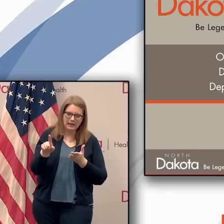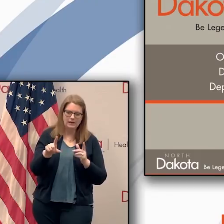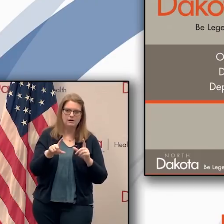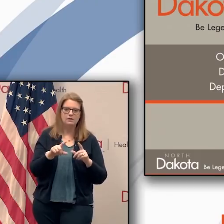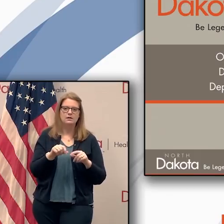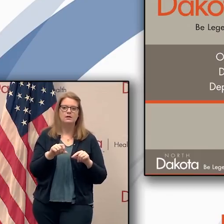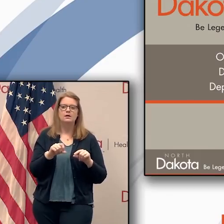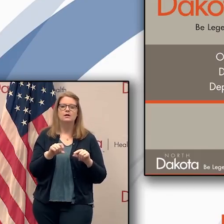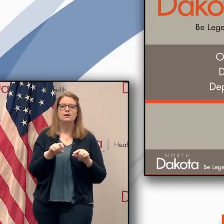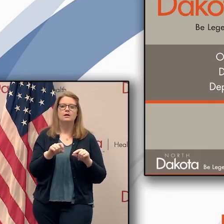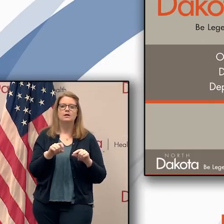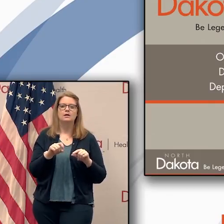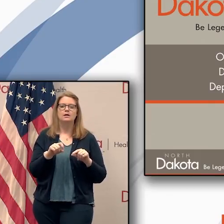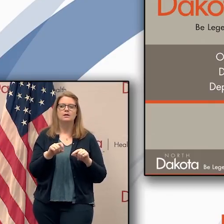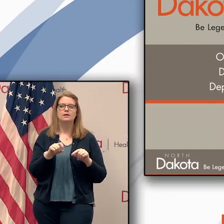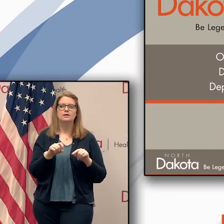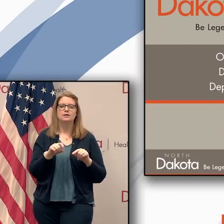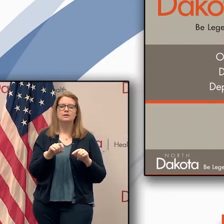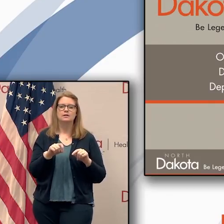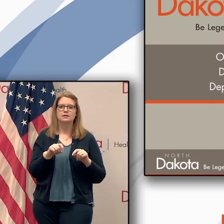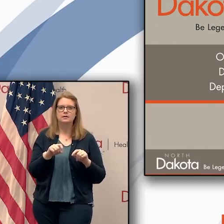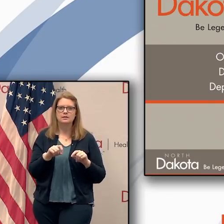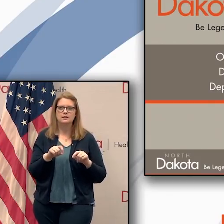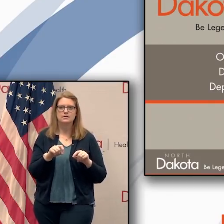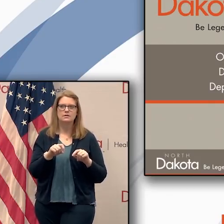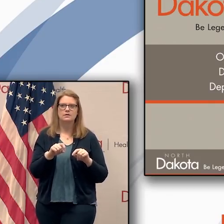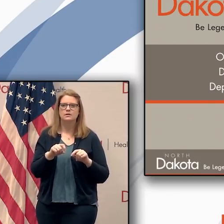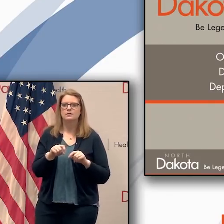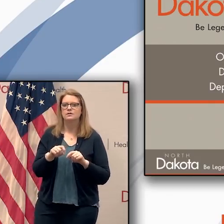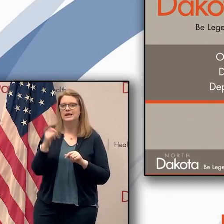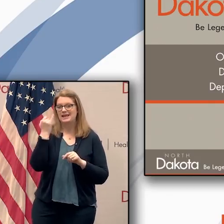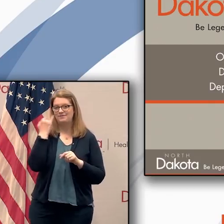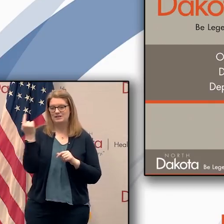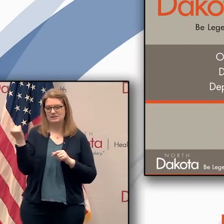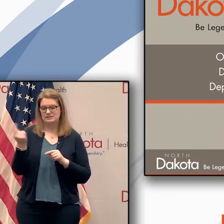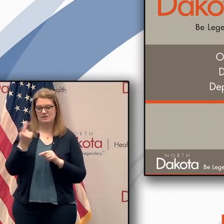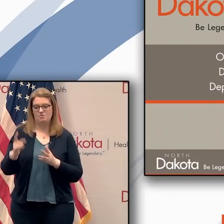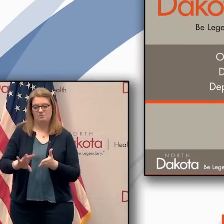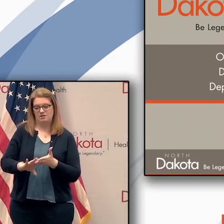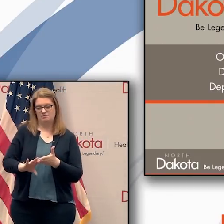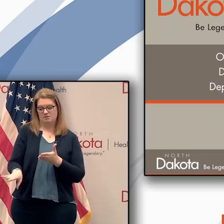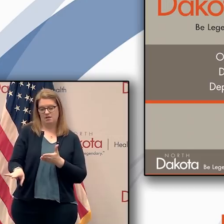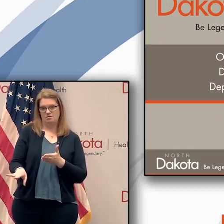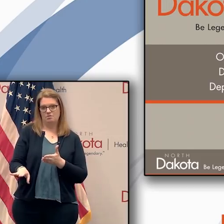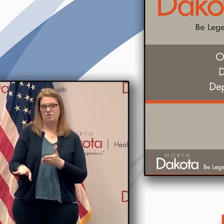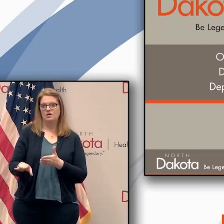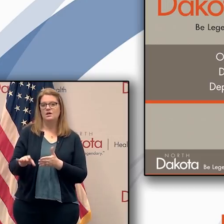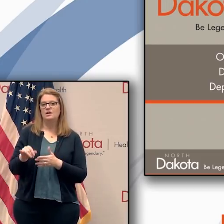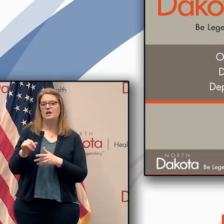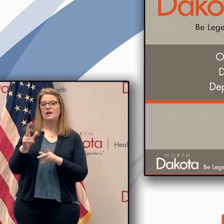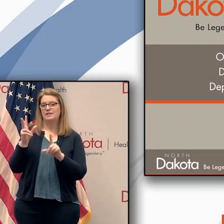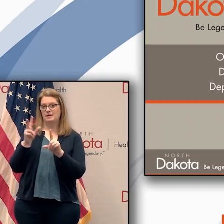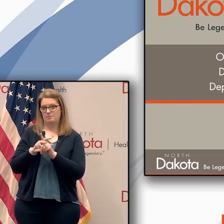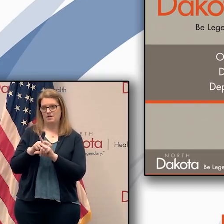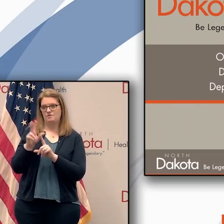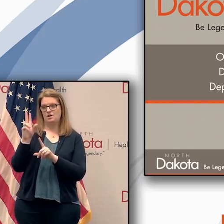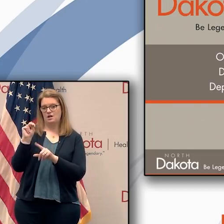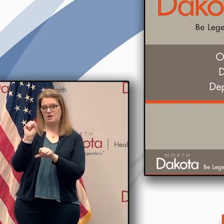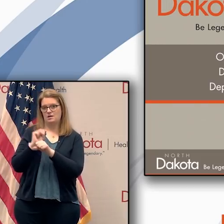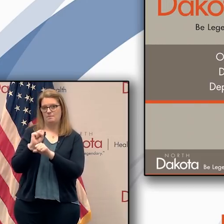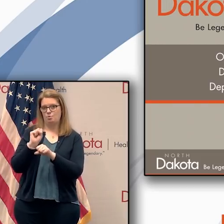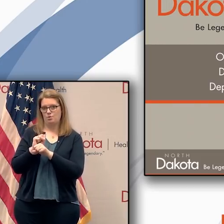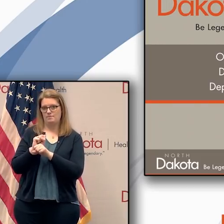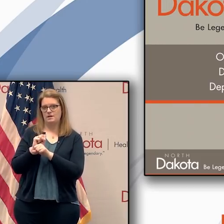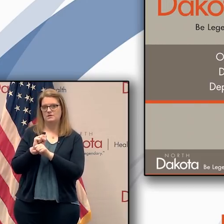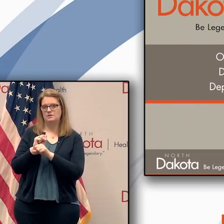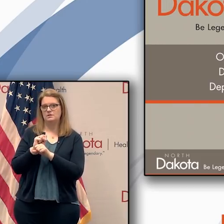But when an employee applies for unemployment because they've been laid off or furloughed and they remain job attached, which